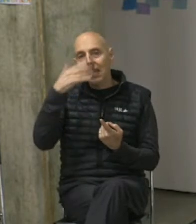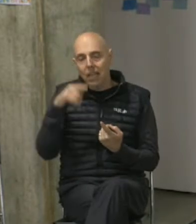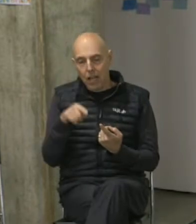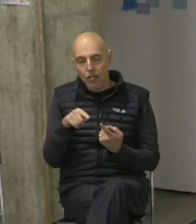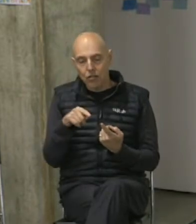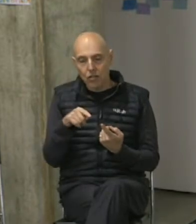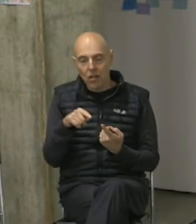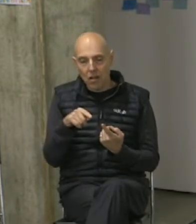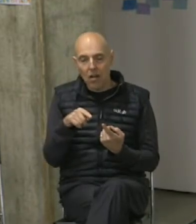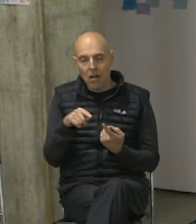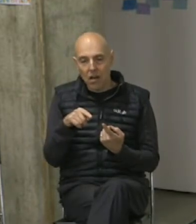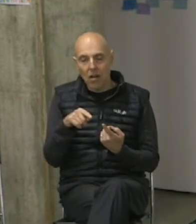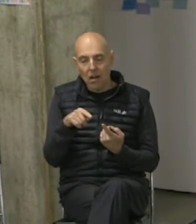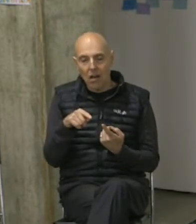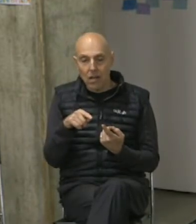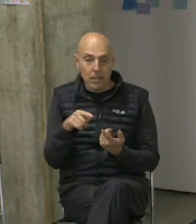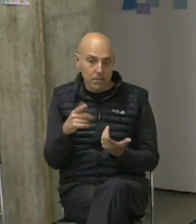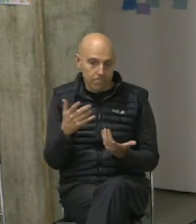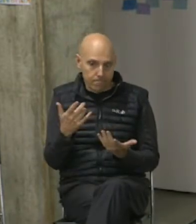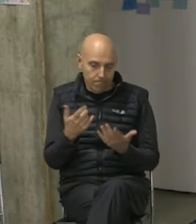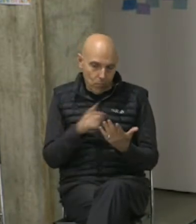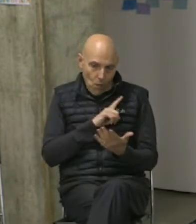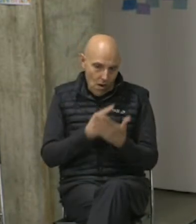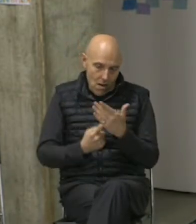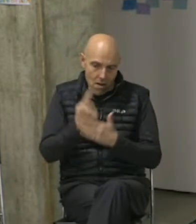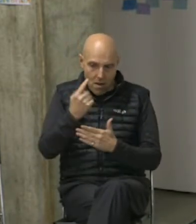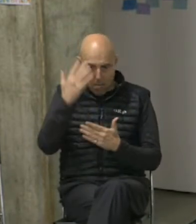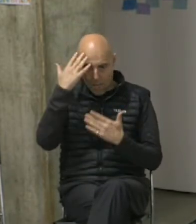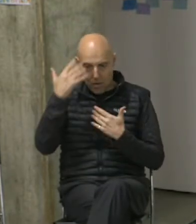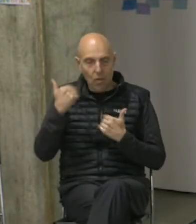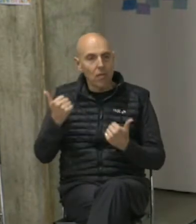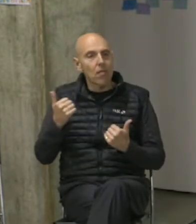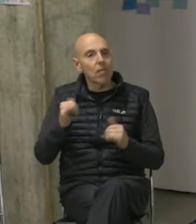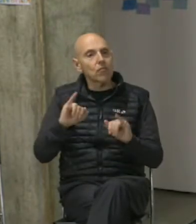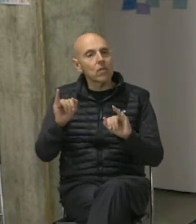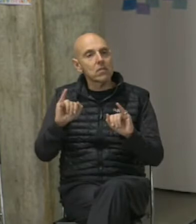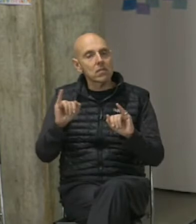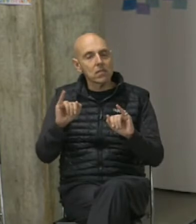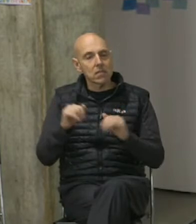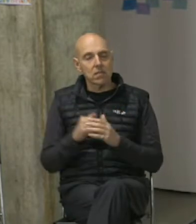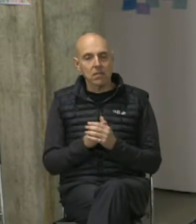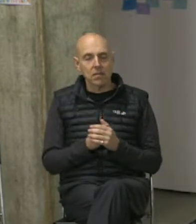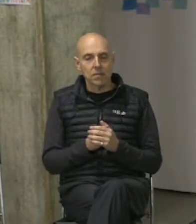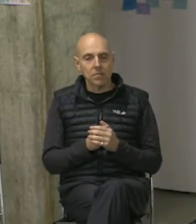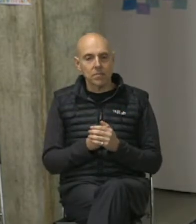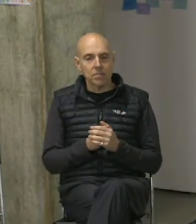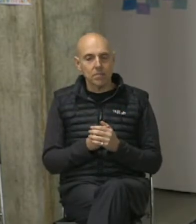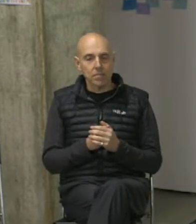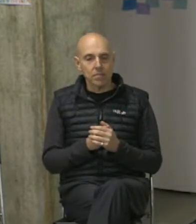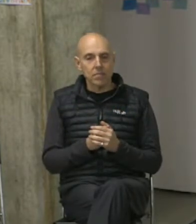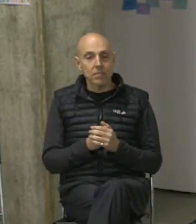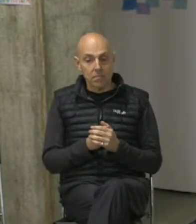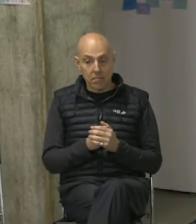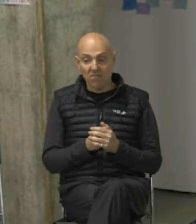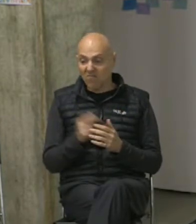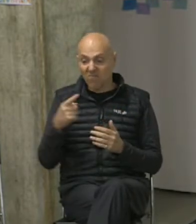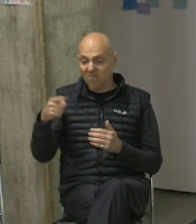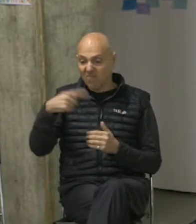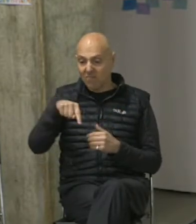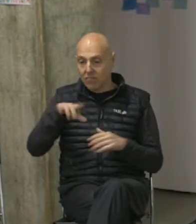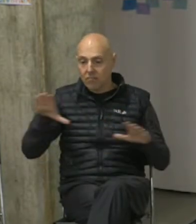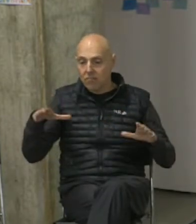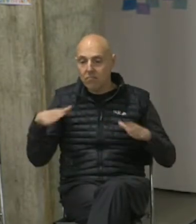find himself in a mental health crisis. He went with 20 of his friends to